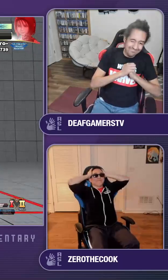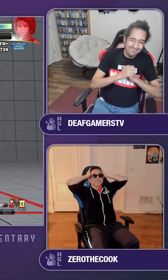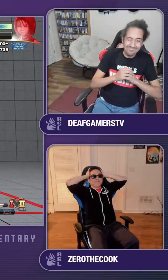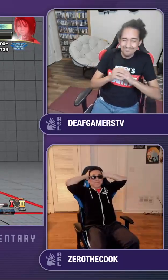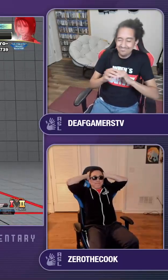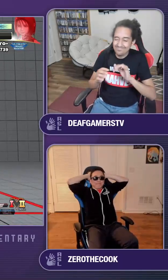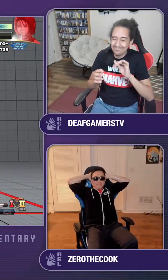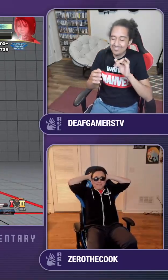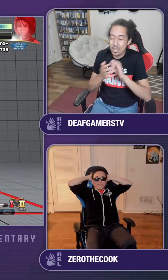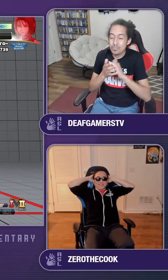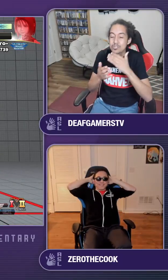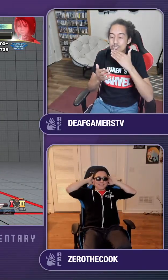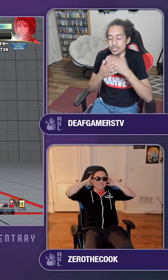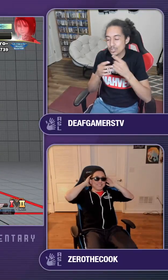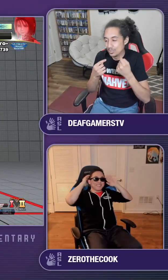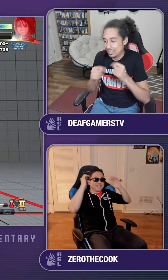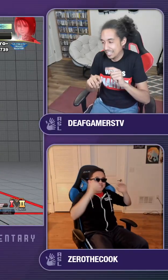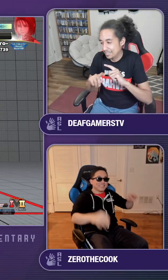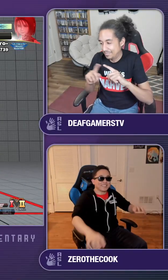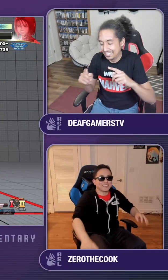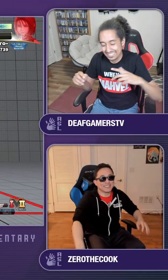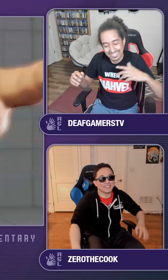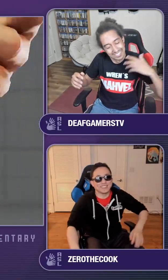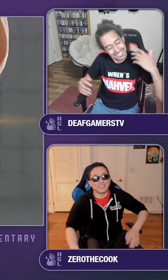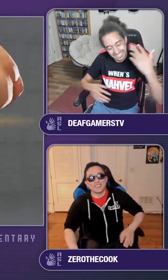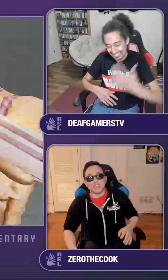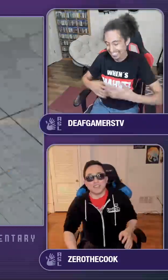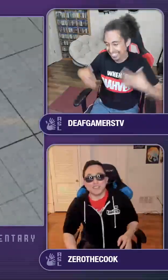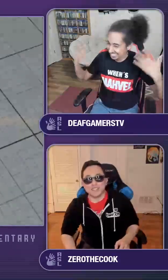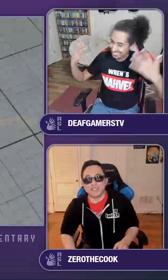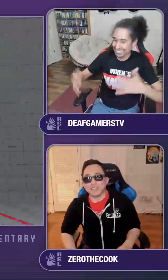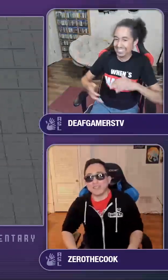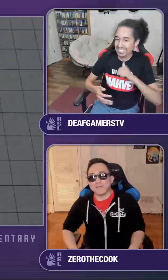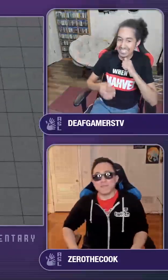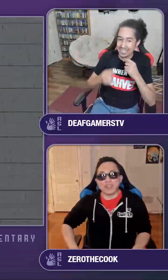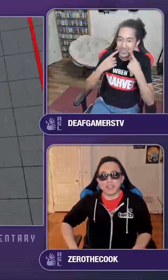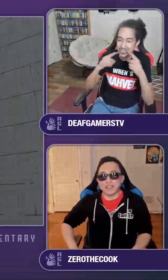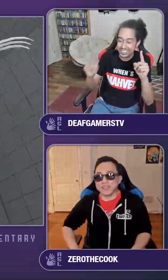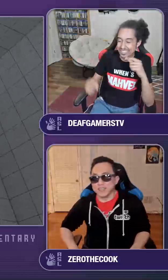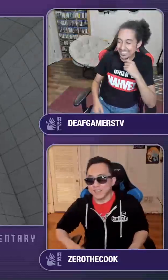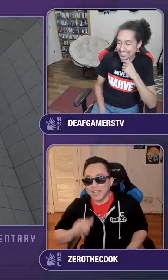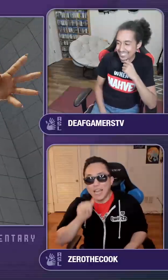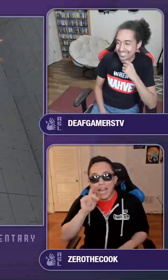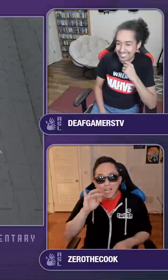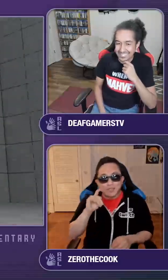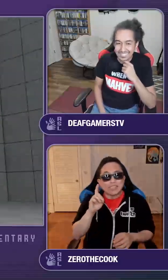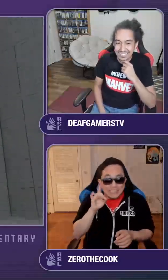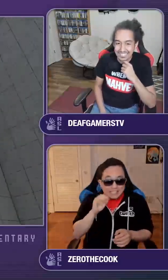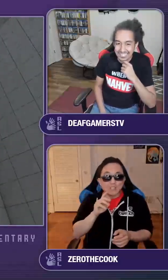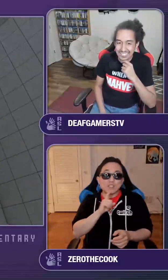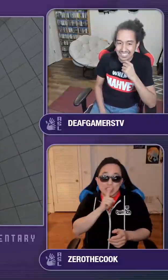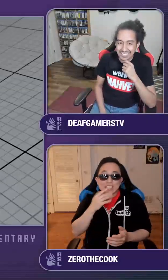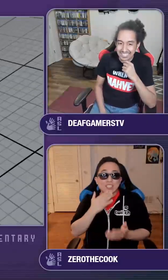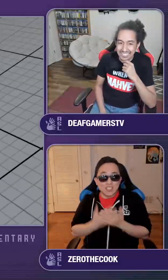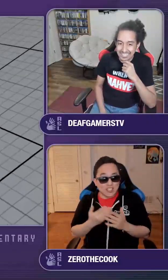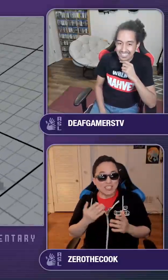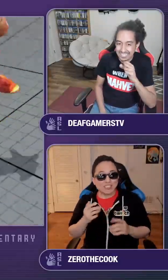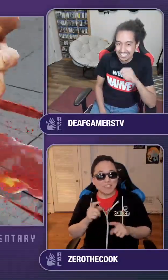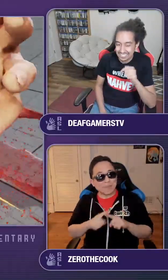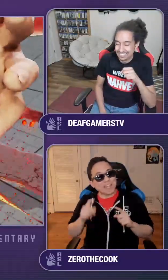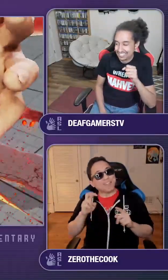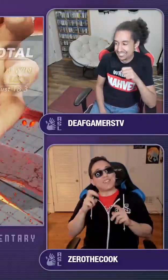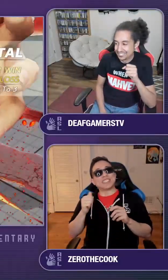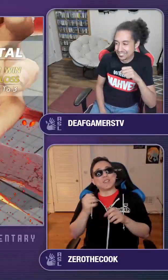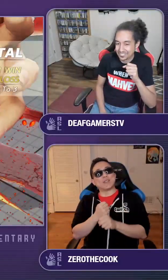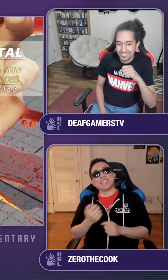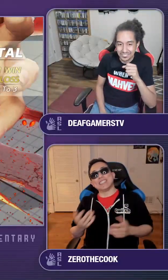you do it? I hate being right. It is her nature. Like the scorpion. I